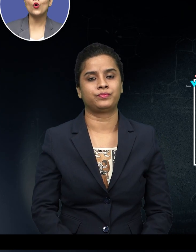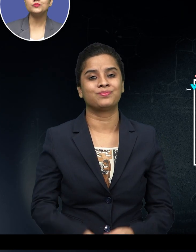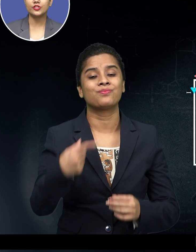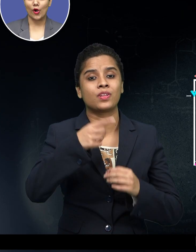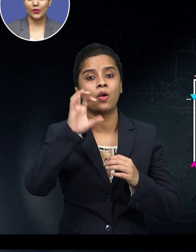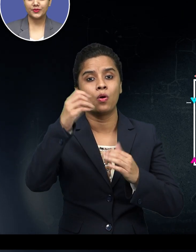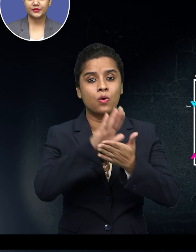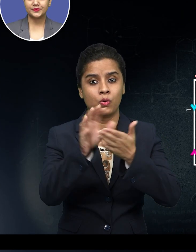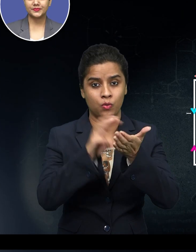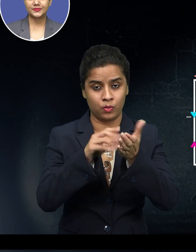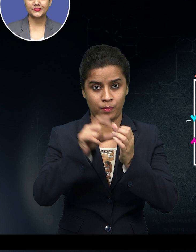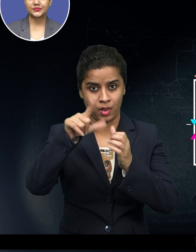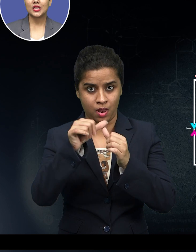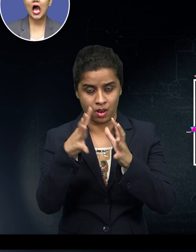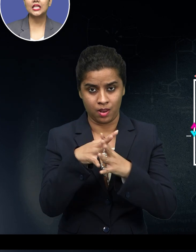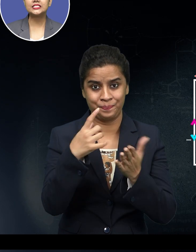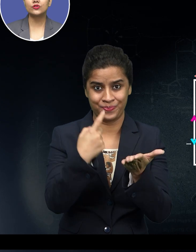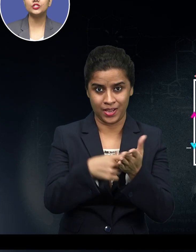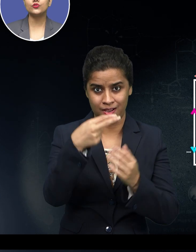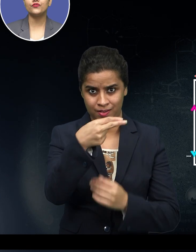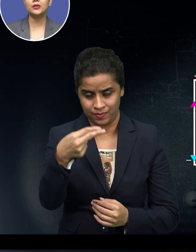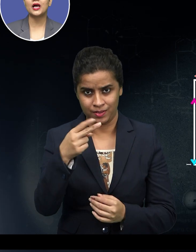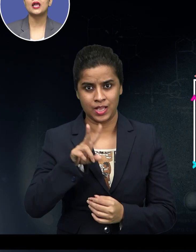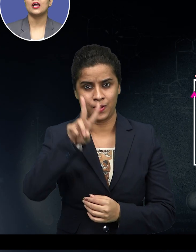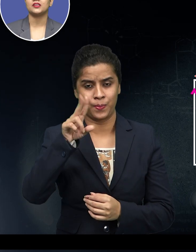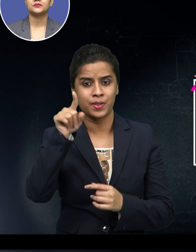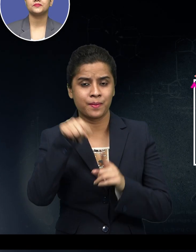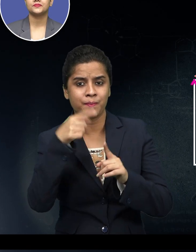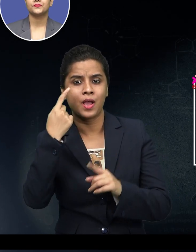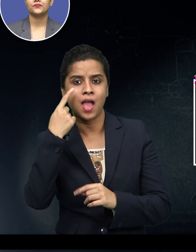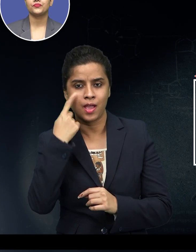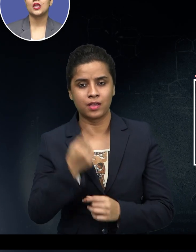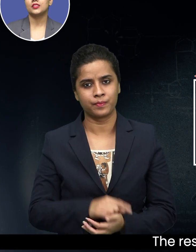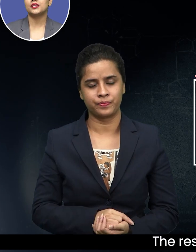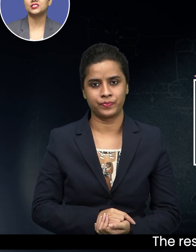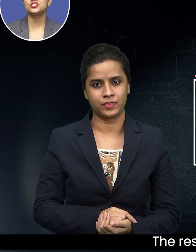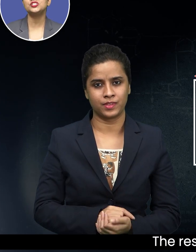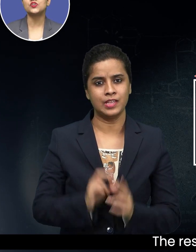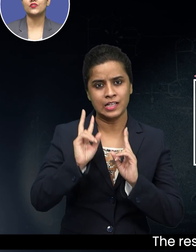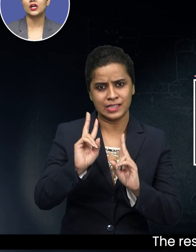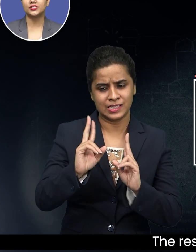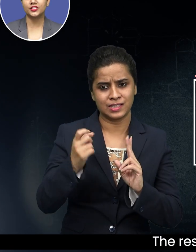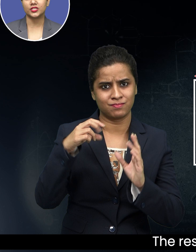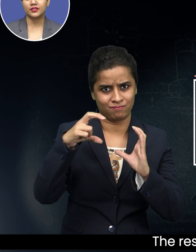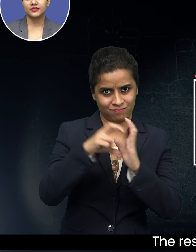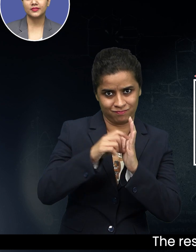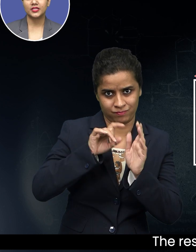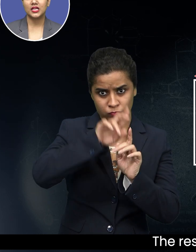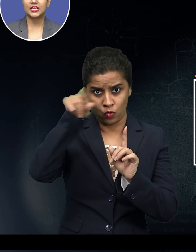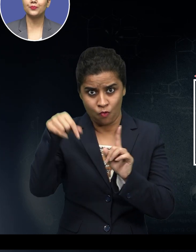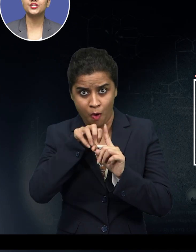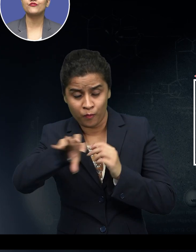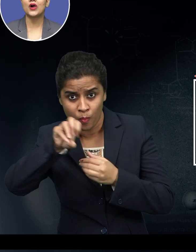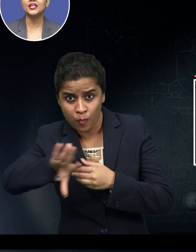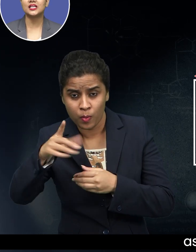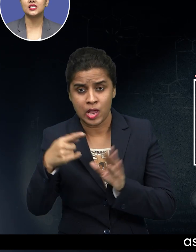From Ohm's law, R is equal to V by I. The resistance of a conductor